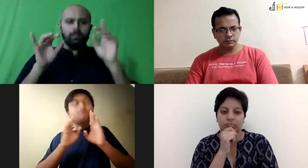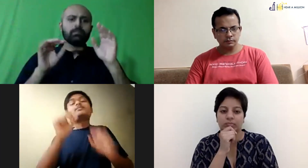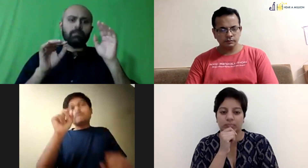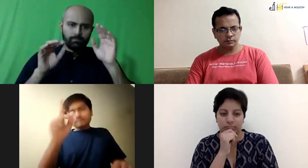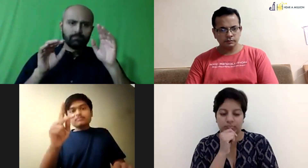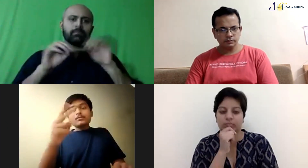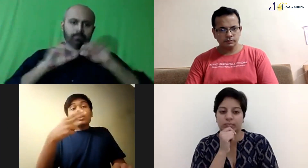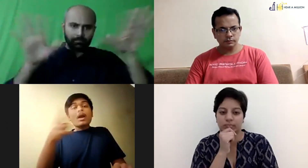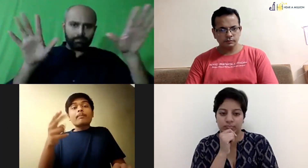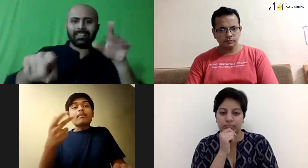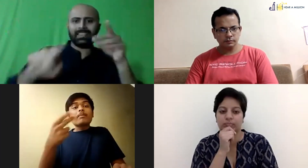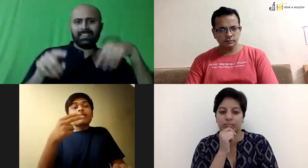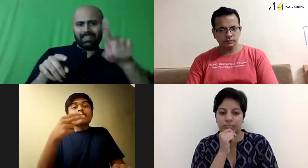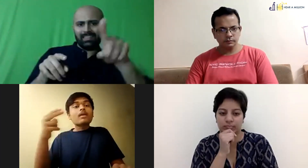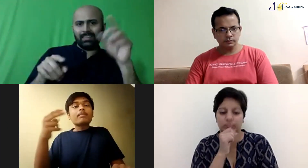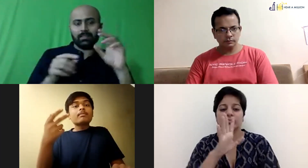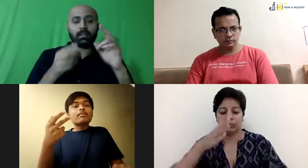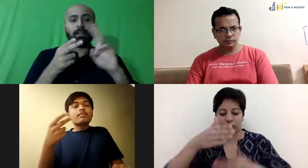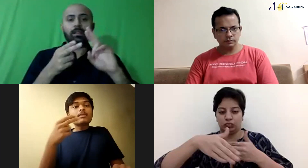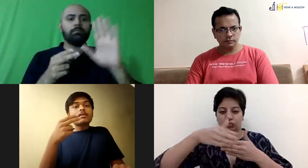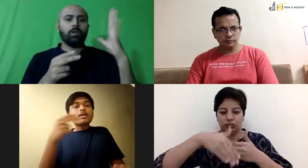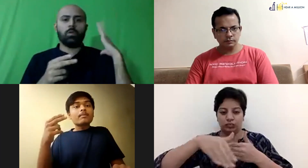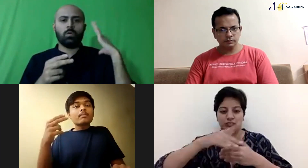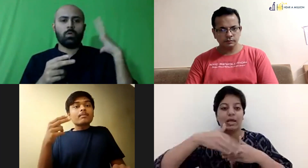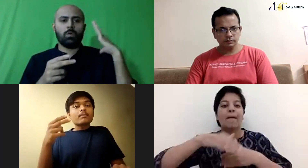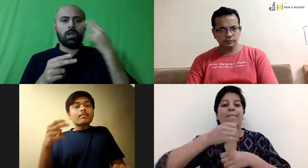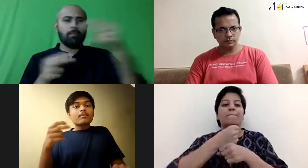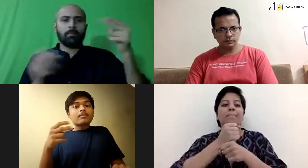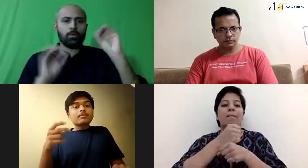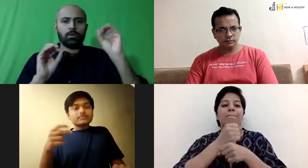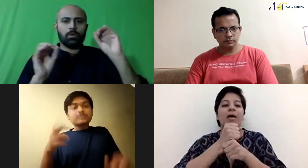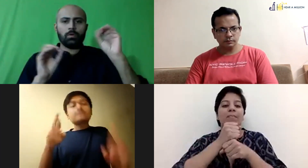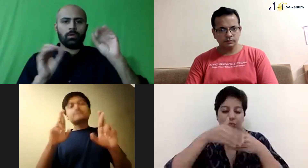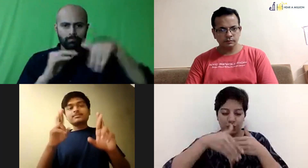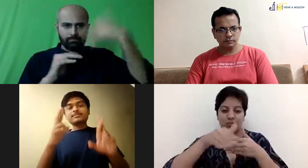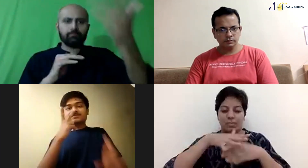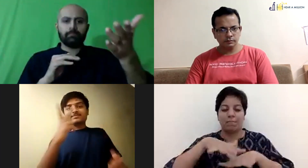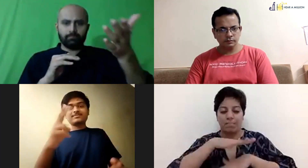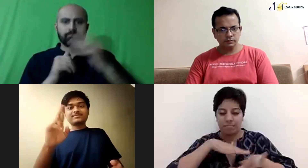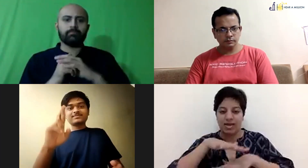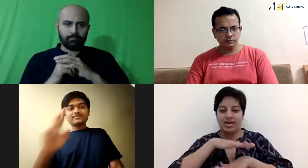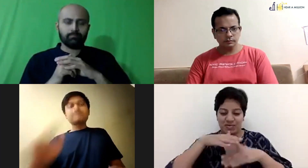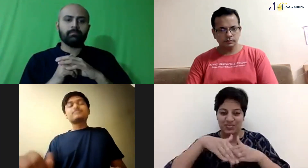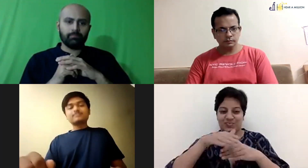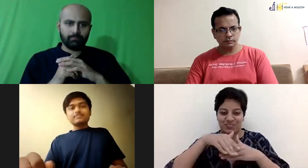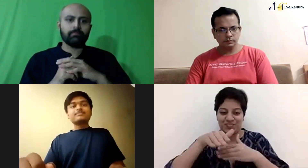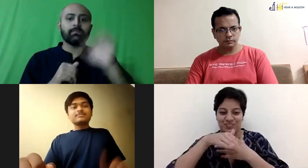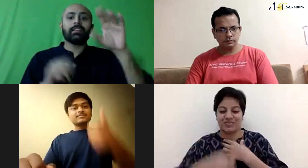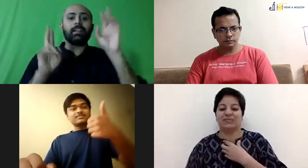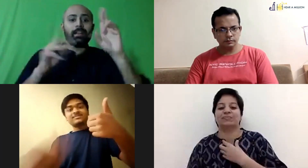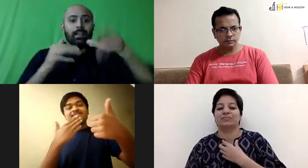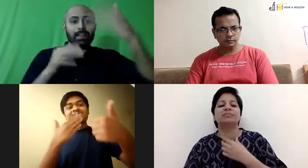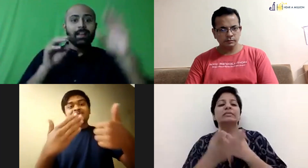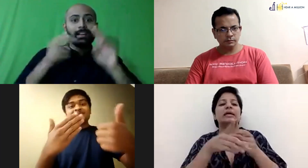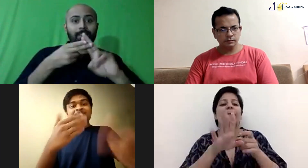YouTube, Instagram. Okay. So with what name? Yes, we will be doing that. We'll be making it. Soon you will have